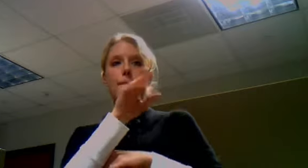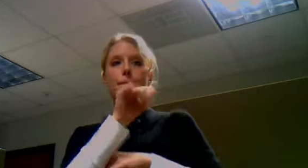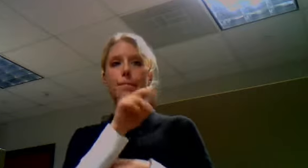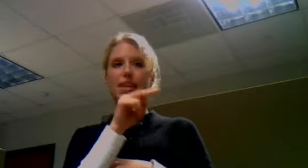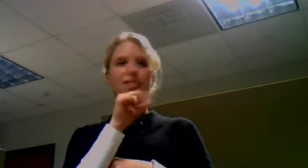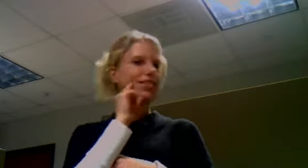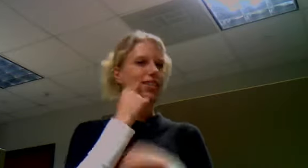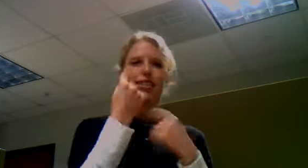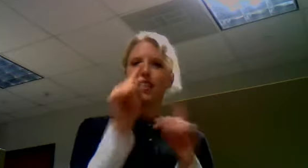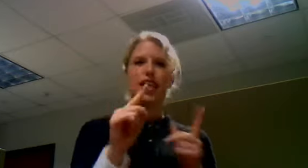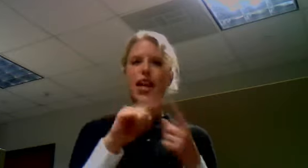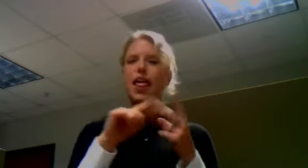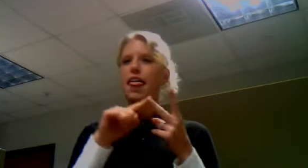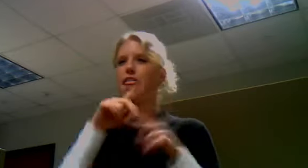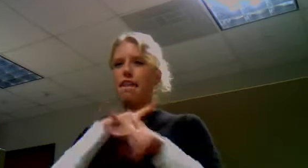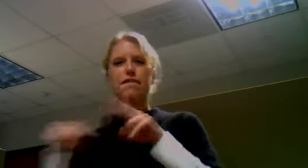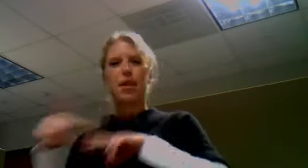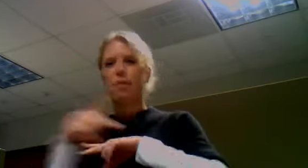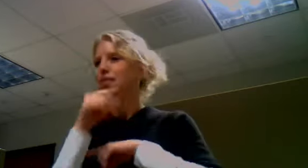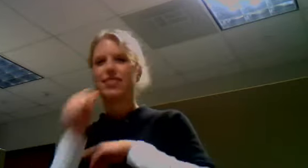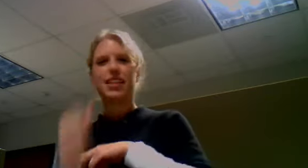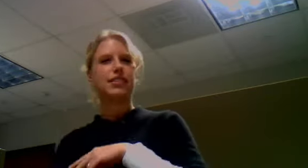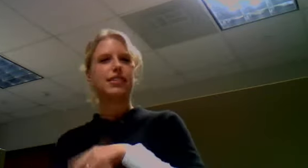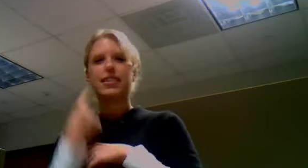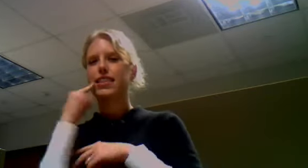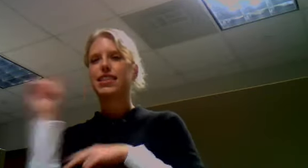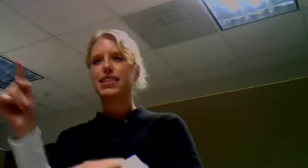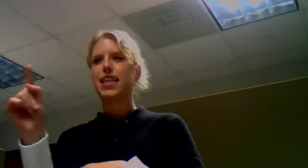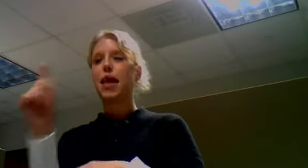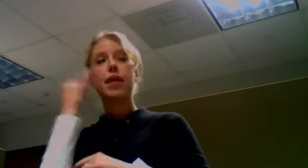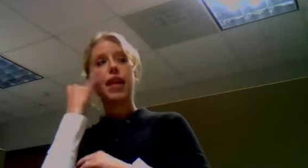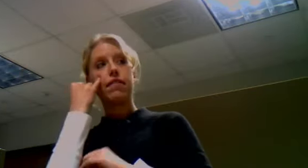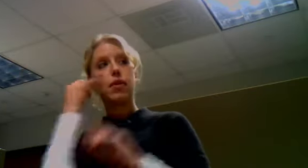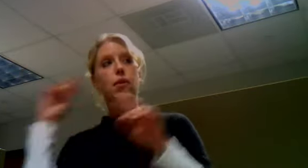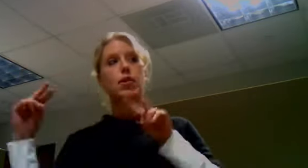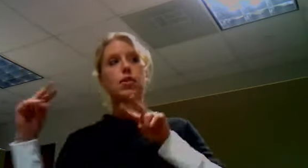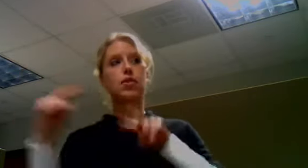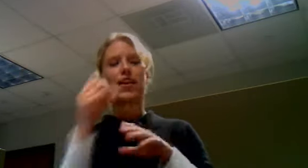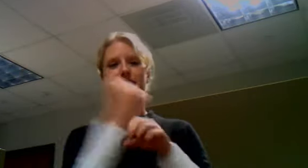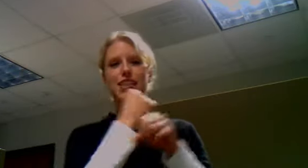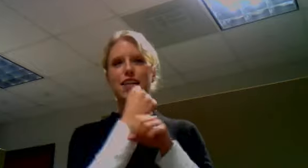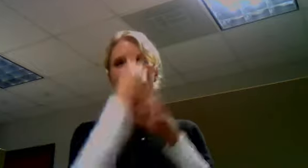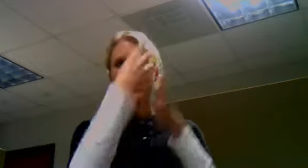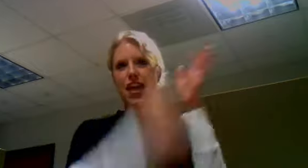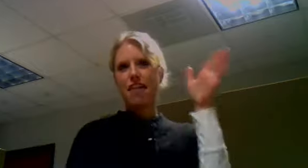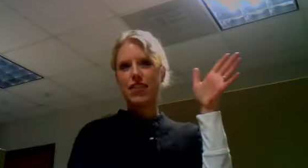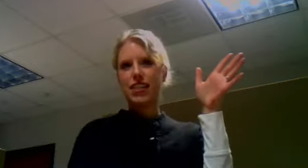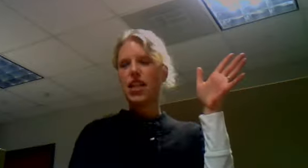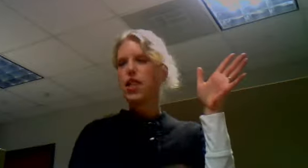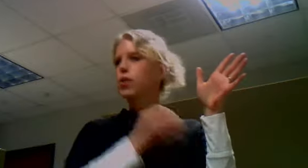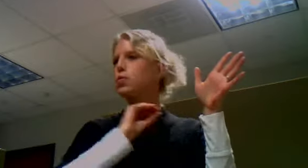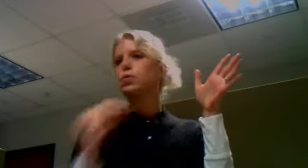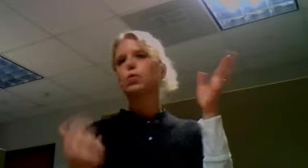didn't succeed. If you look at the statistical evidence worldwide, there's really no support for the idea